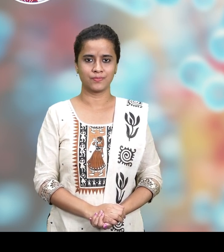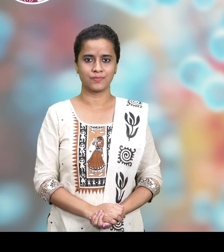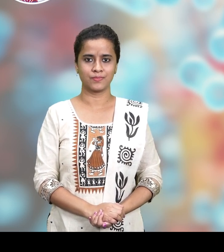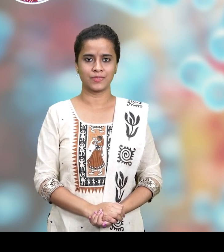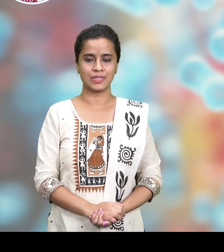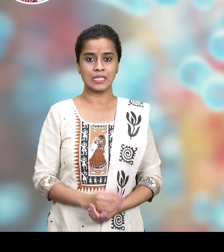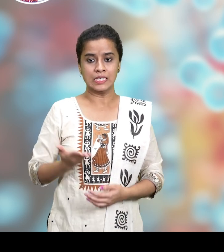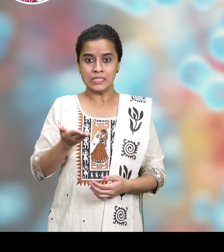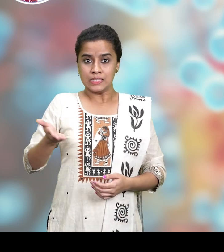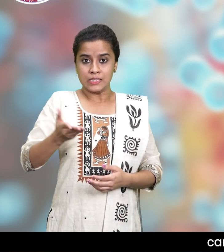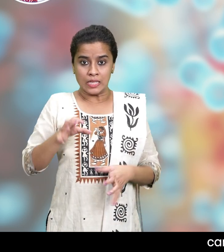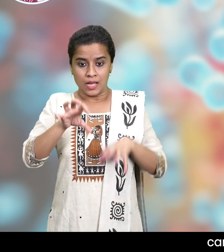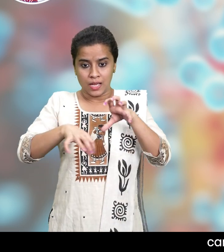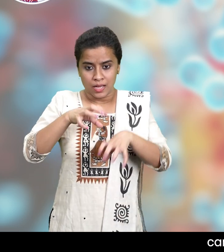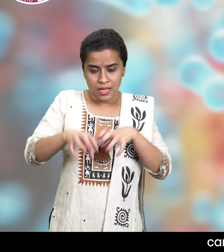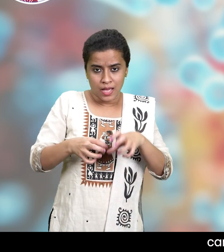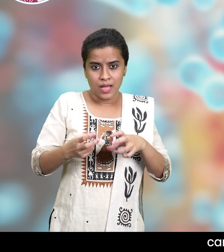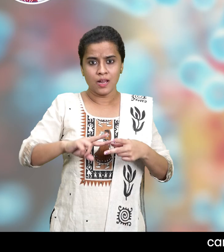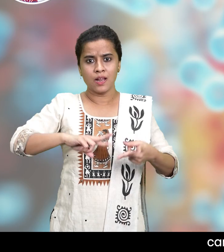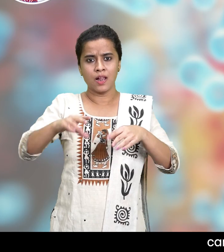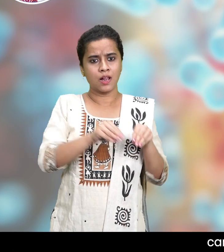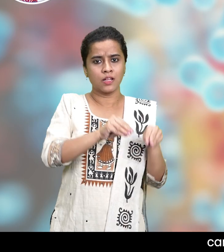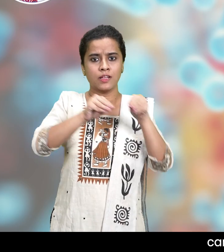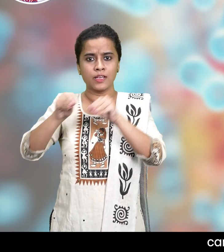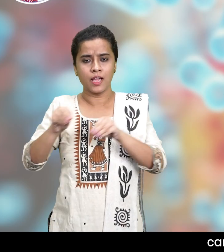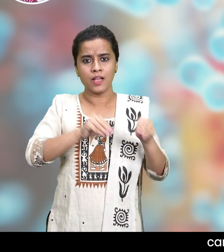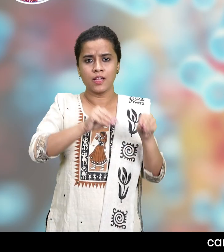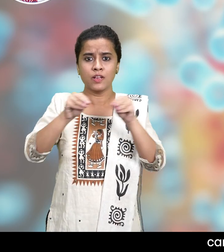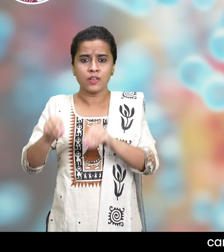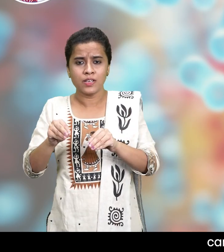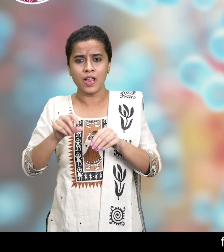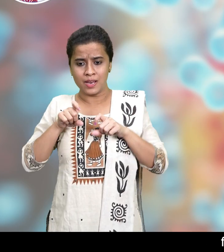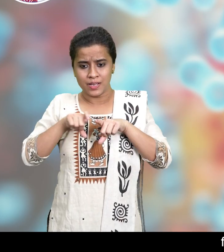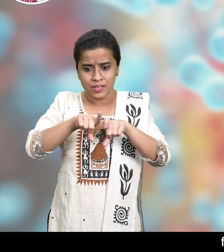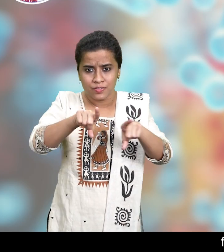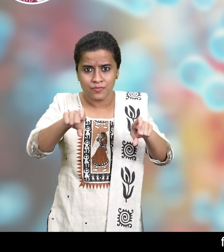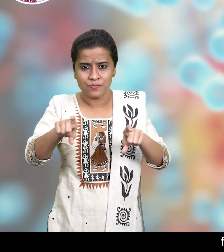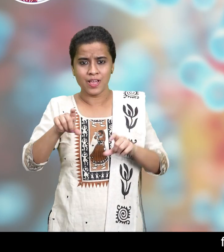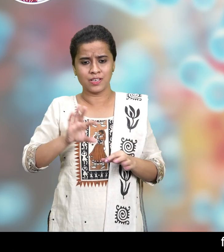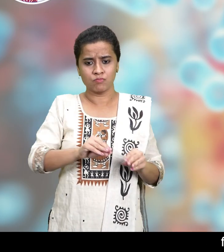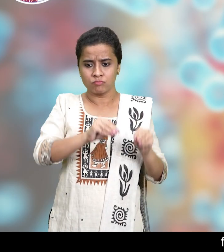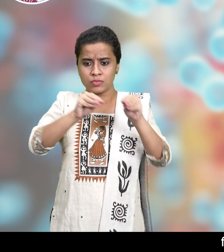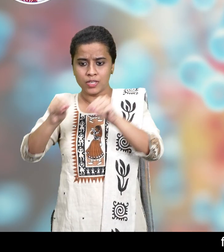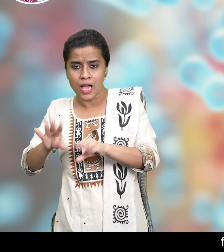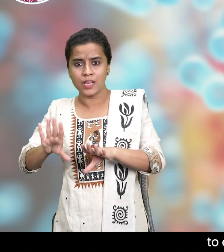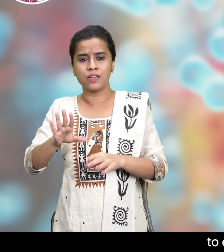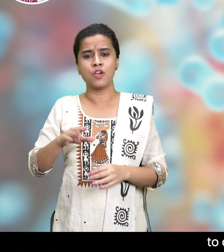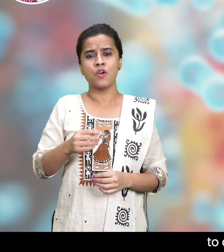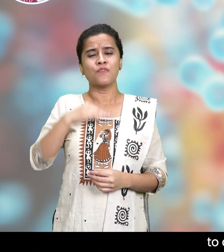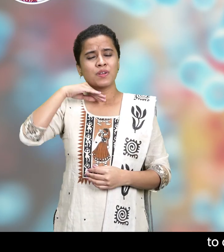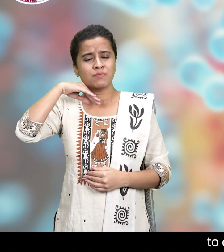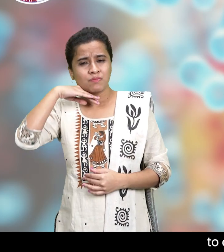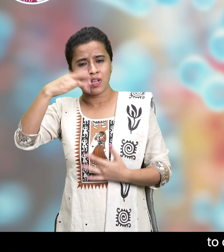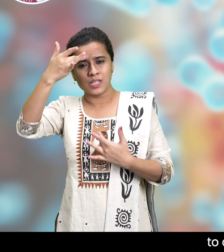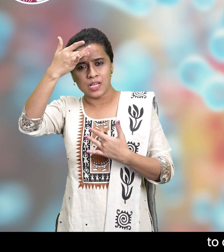These animals carry the infecting agents from a sick person to